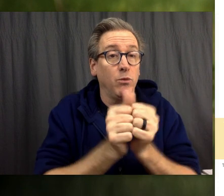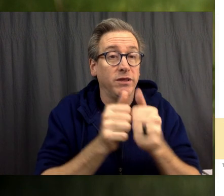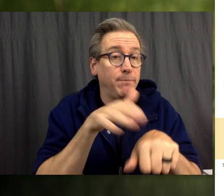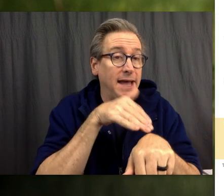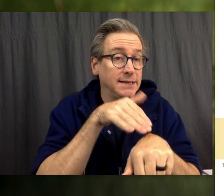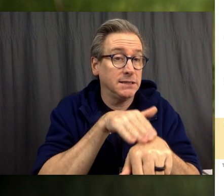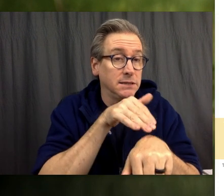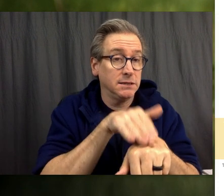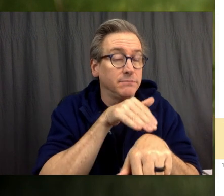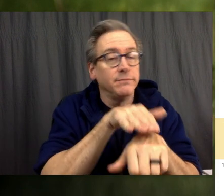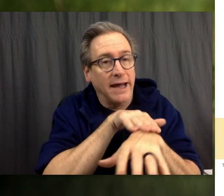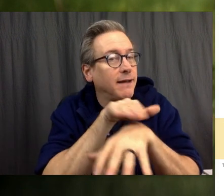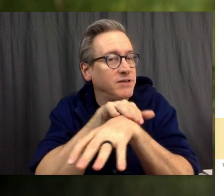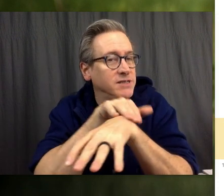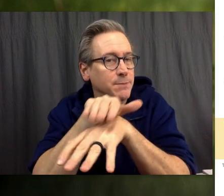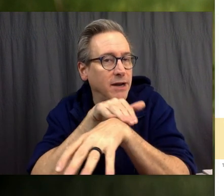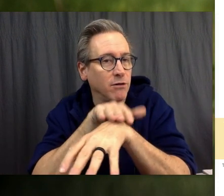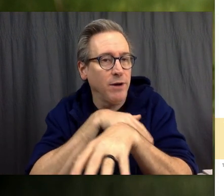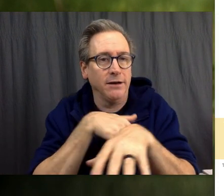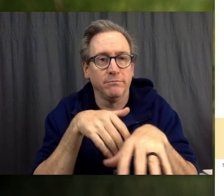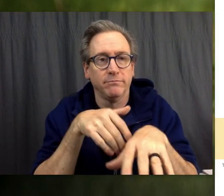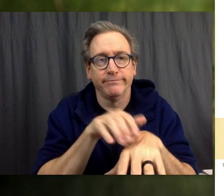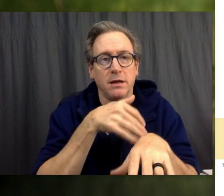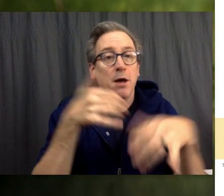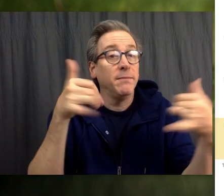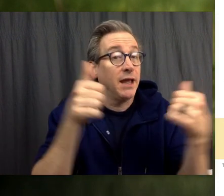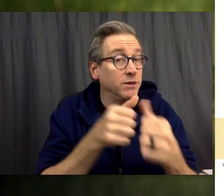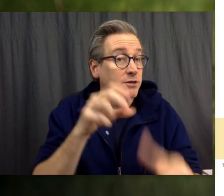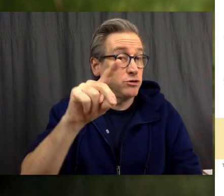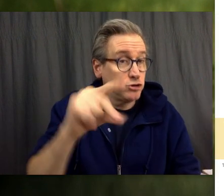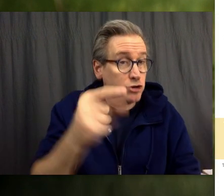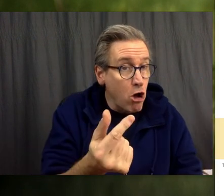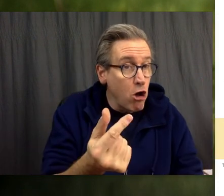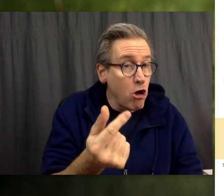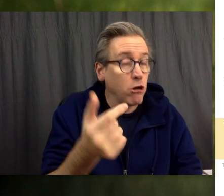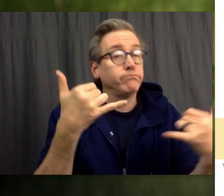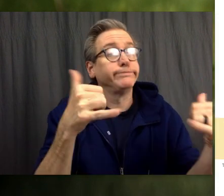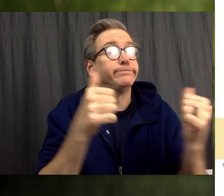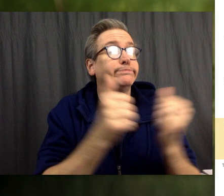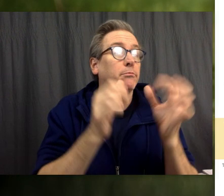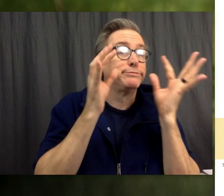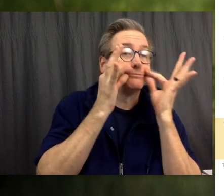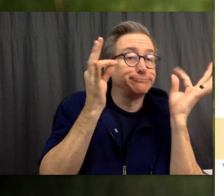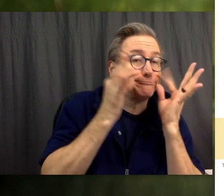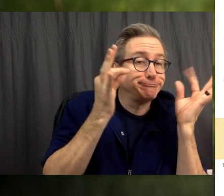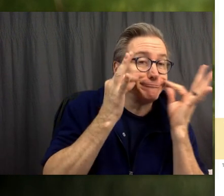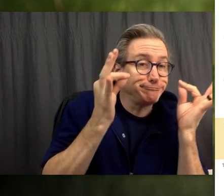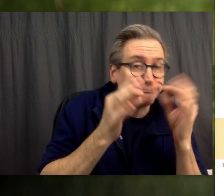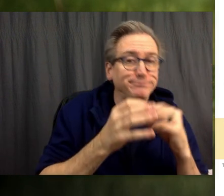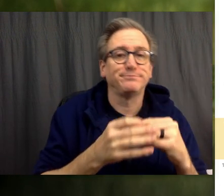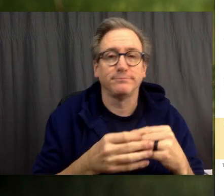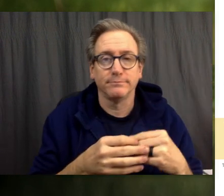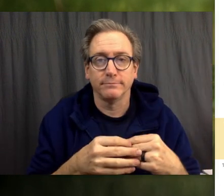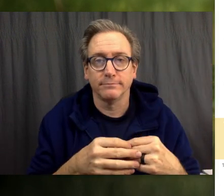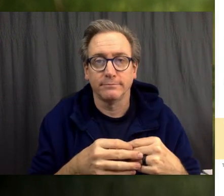Play with pet. Pet, obviously pet your own hand. Play with dog.